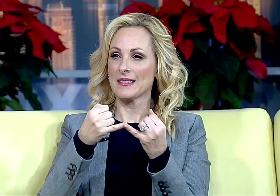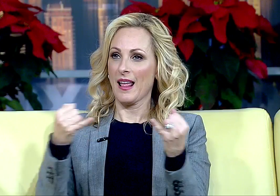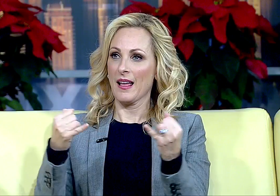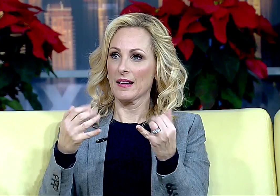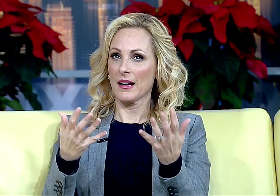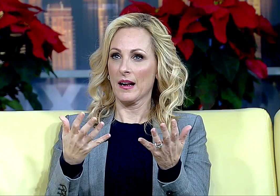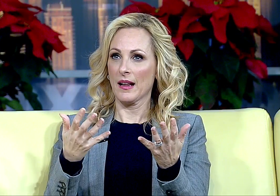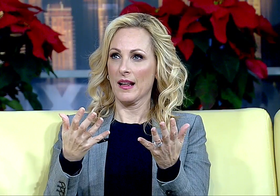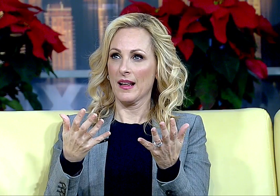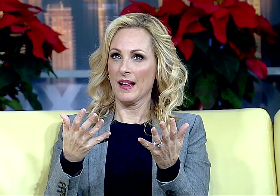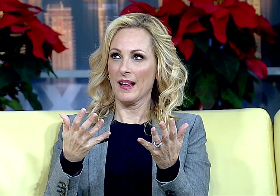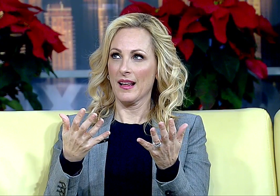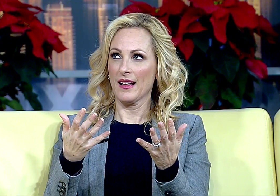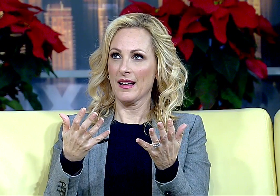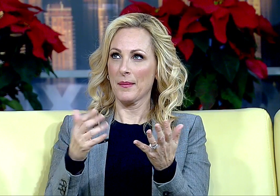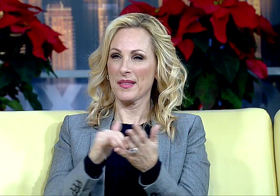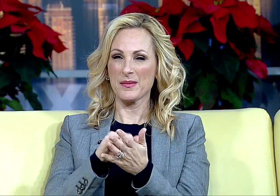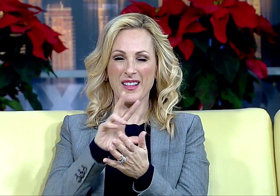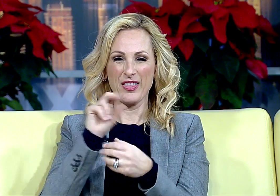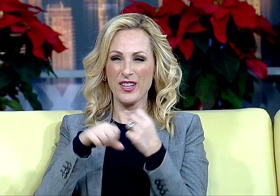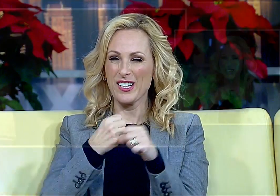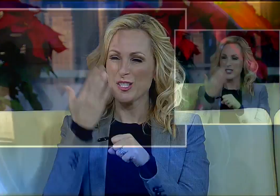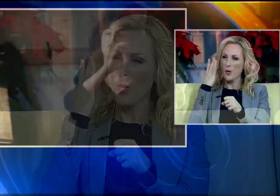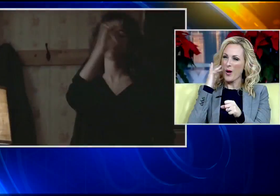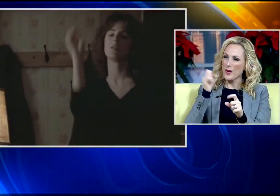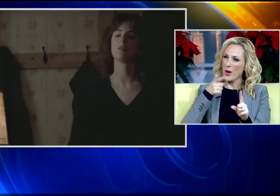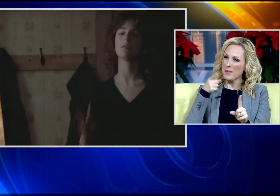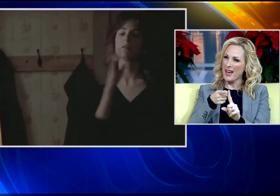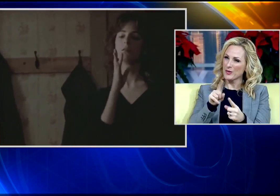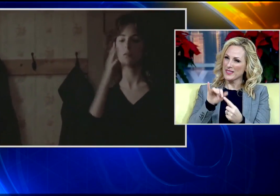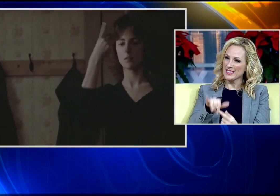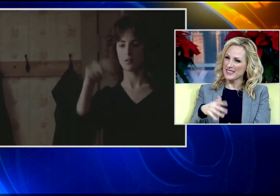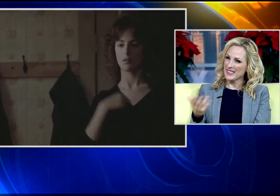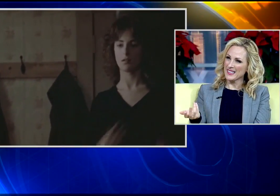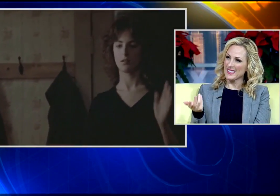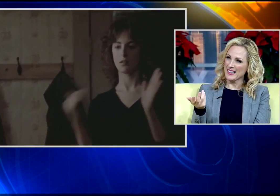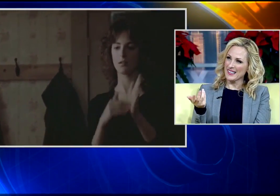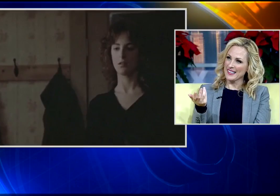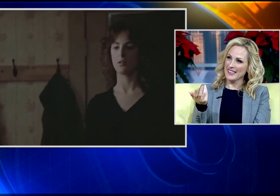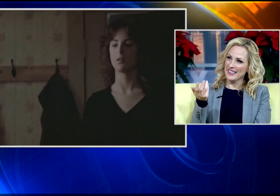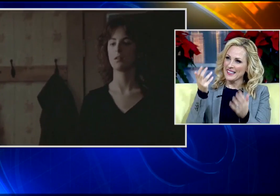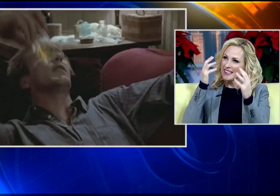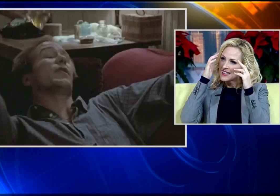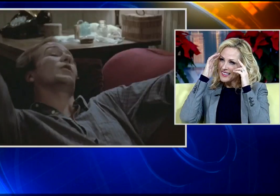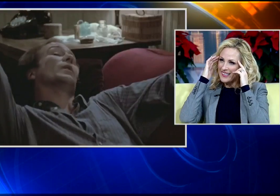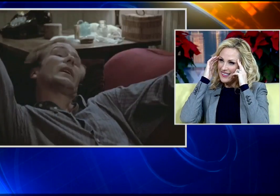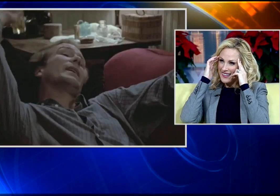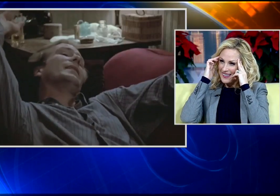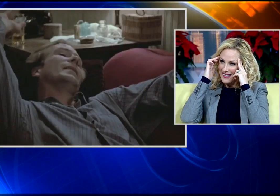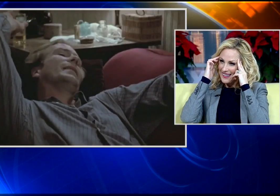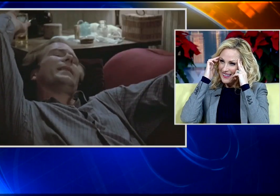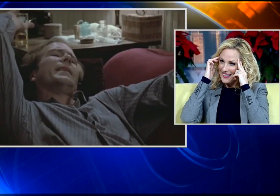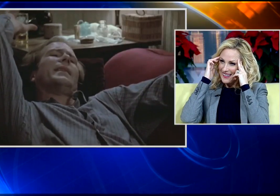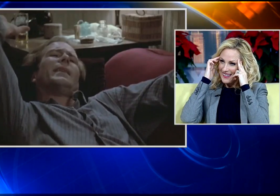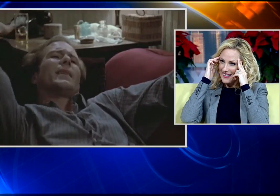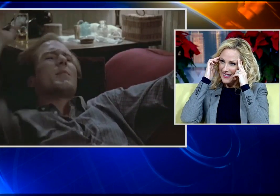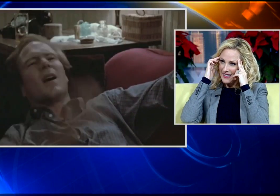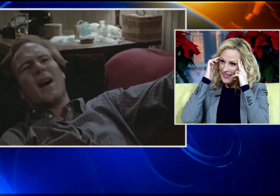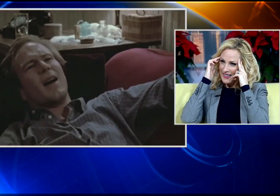in the film Children of a Lesser God, and I said it to William Hurt, but 30 years ago, I can't even remember what happened yesterday. 30 years ago, I can't remember anymore. But I'm deaf, you're